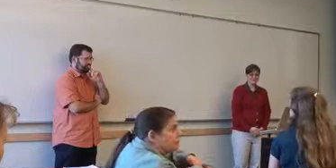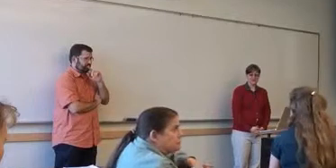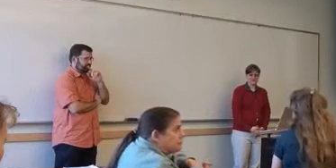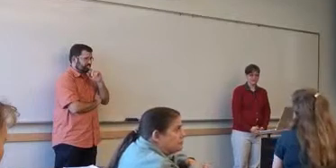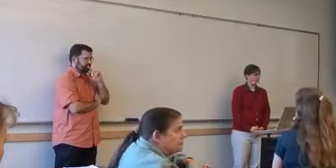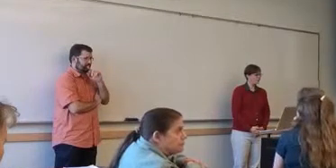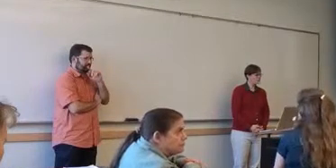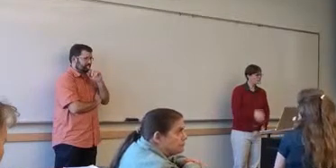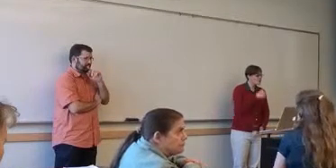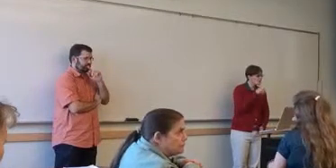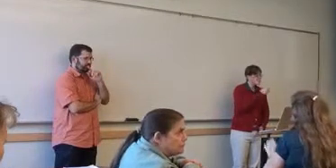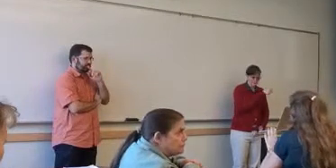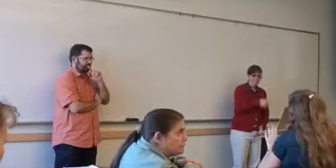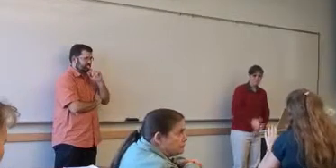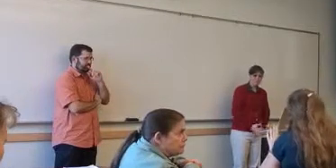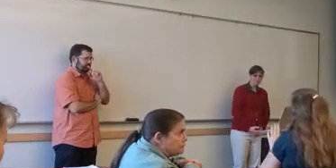children have what we call baby talk?